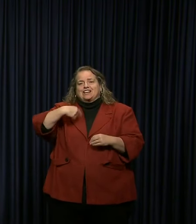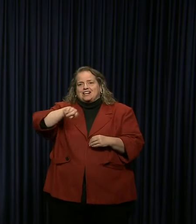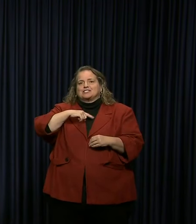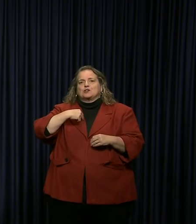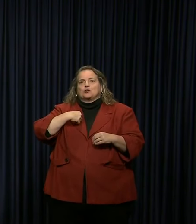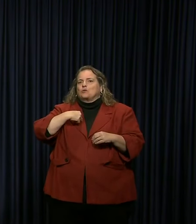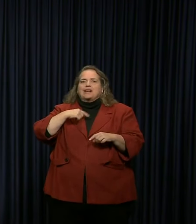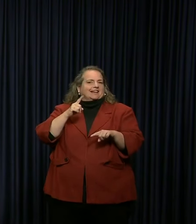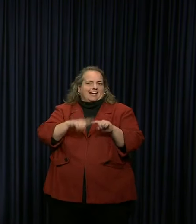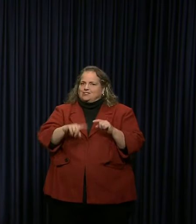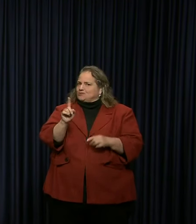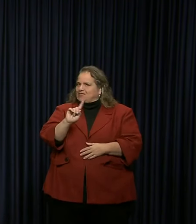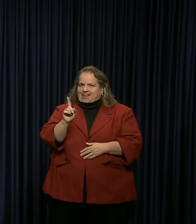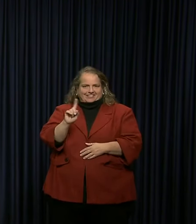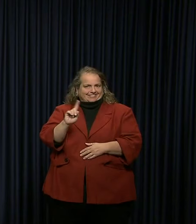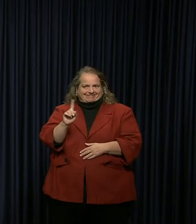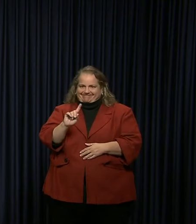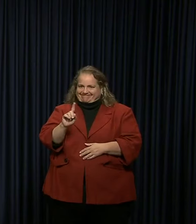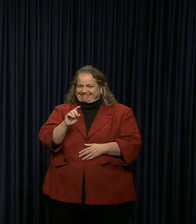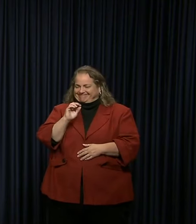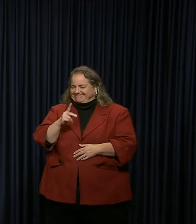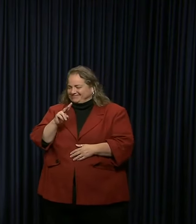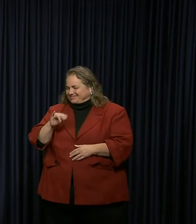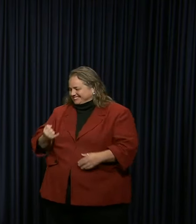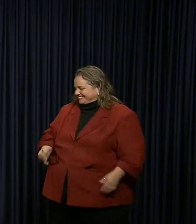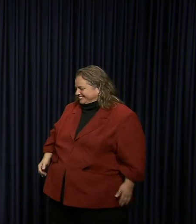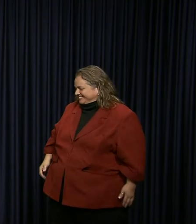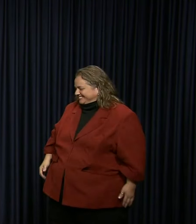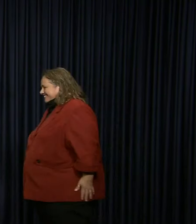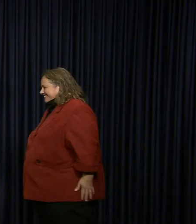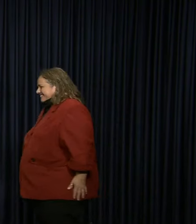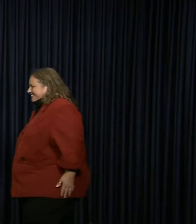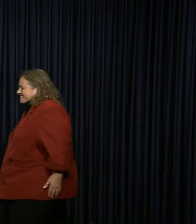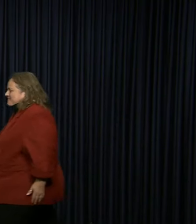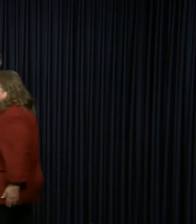we can't be doing that. Here's Virginia.